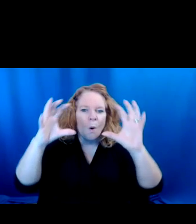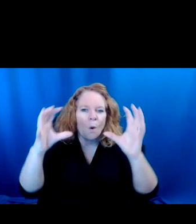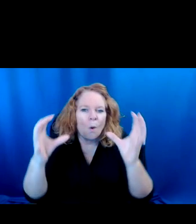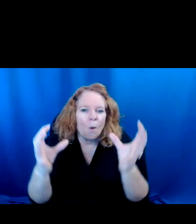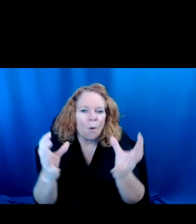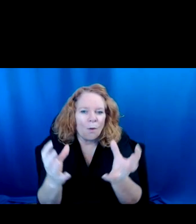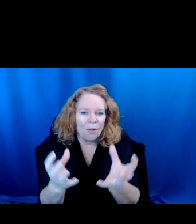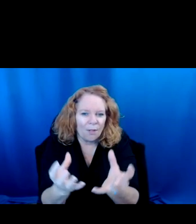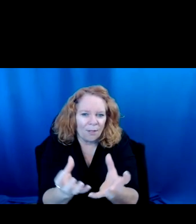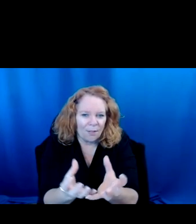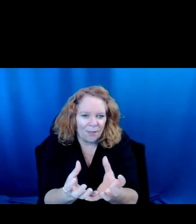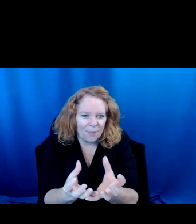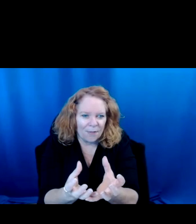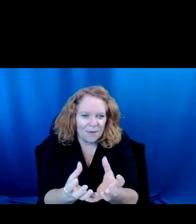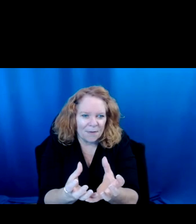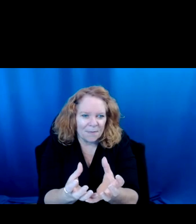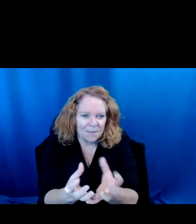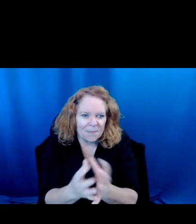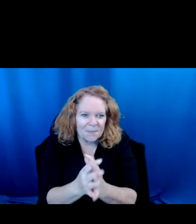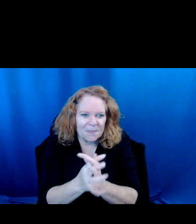whole.